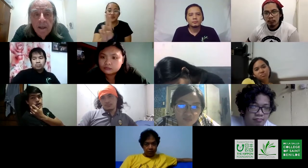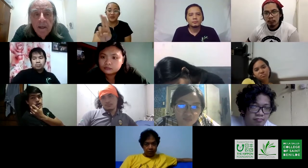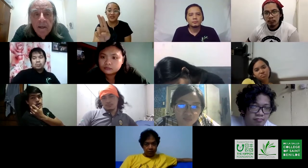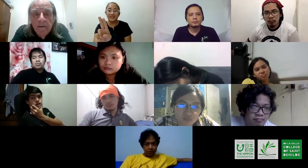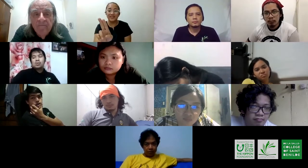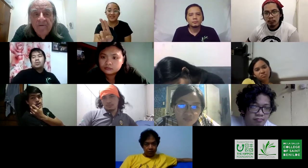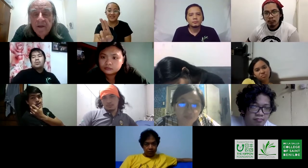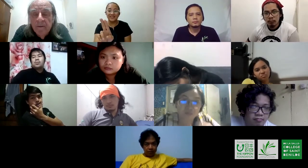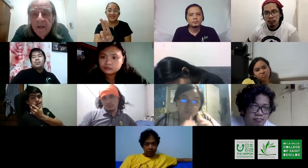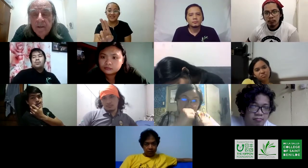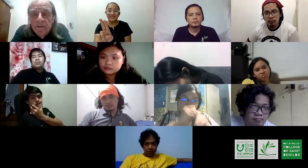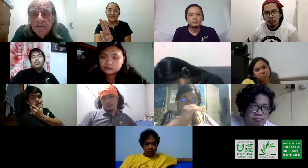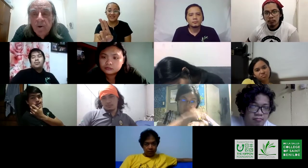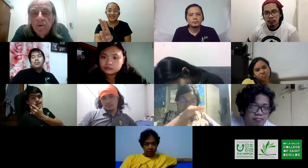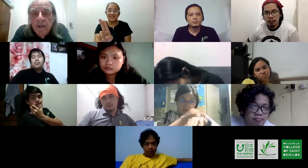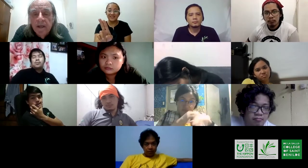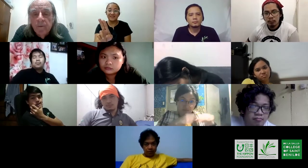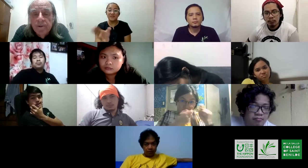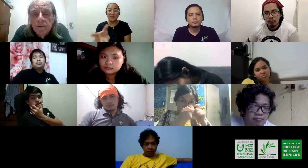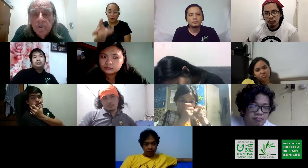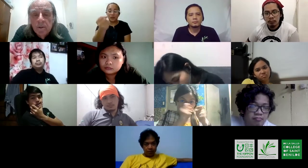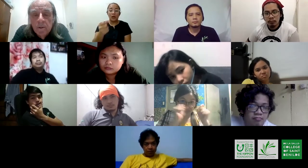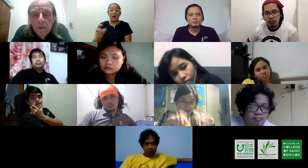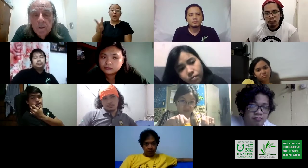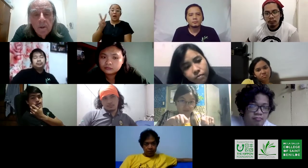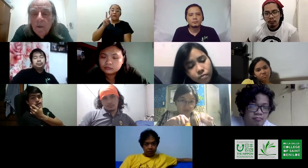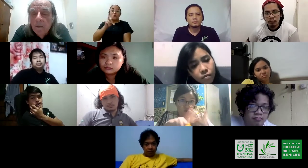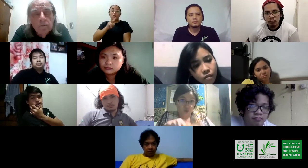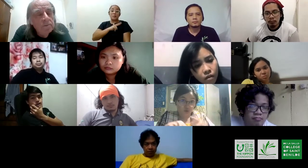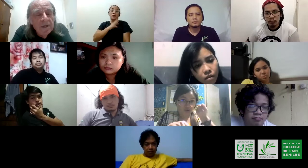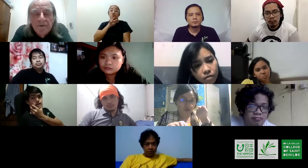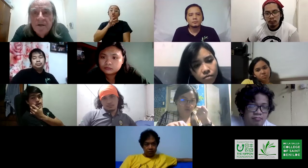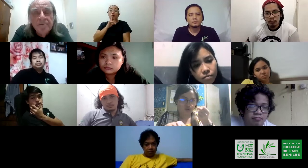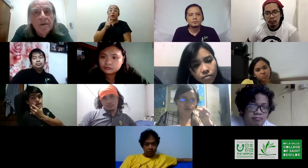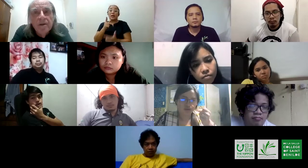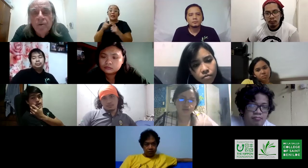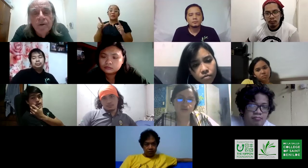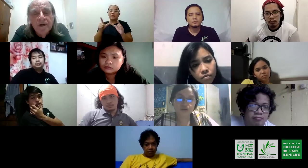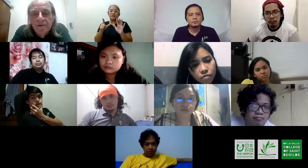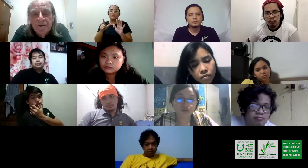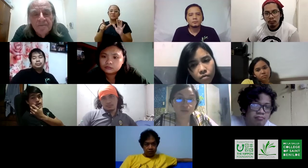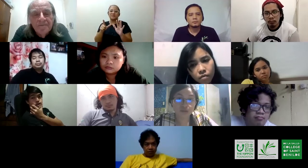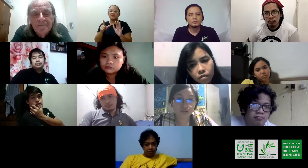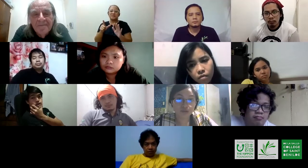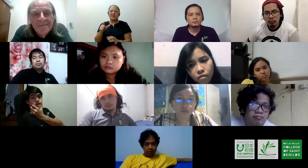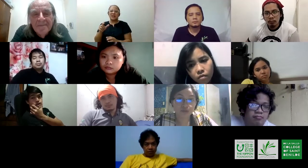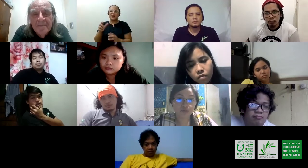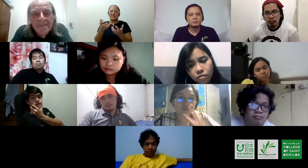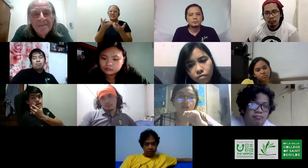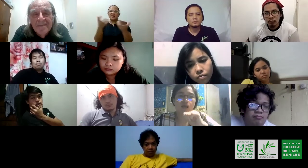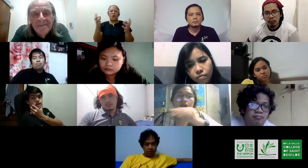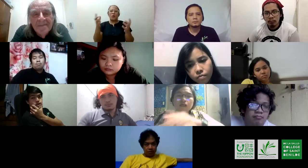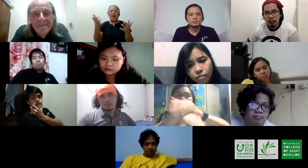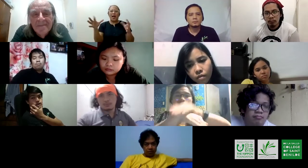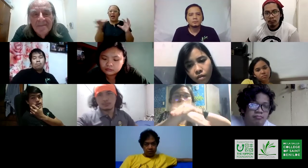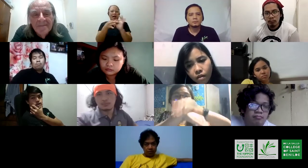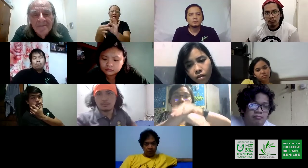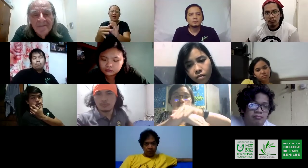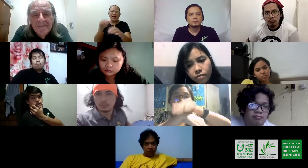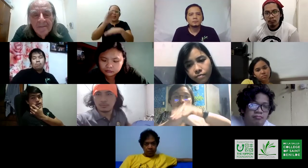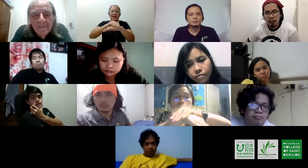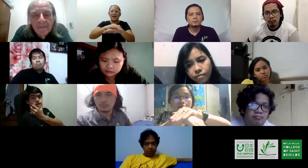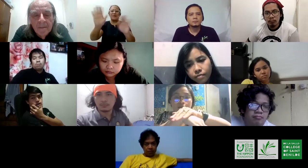Now, in Vietnamese spoken language, no, has nothing to do with English.